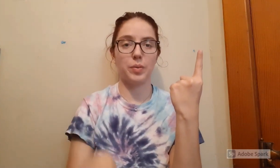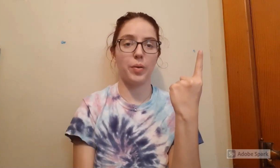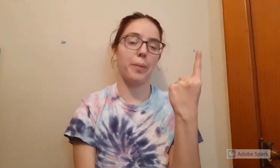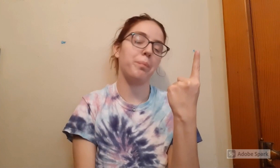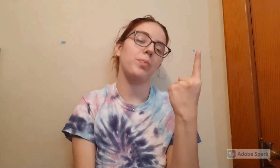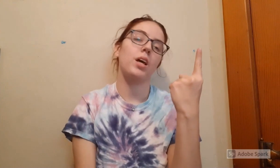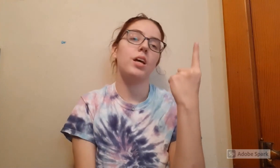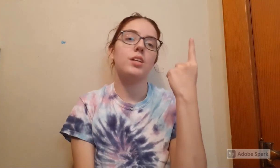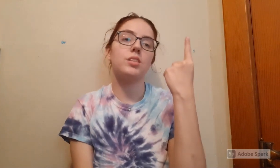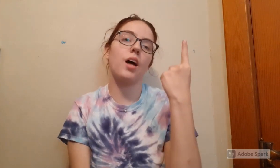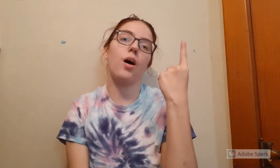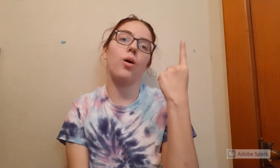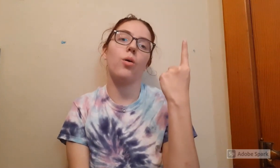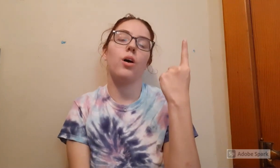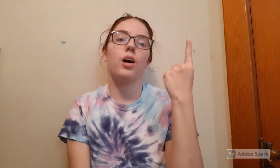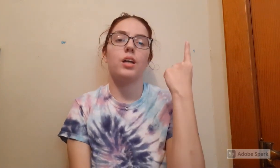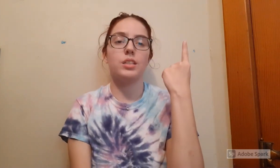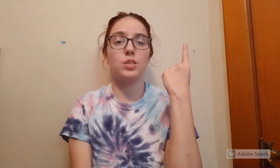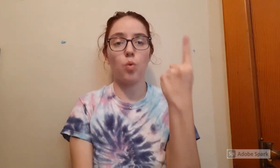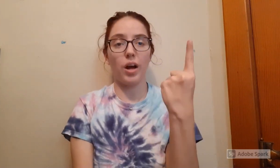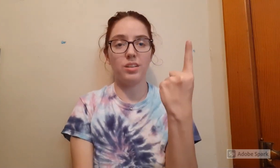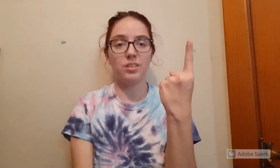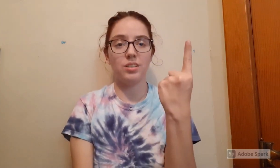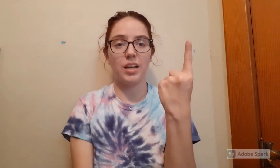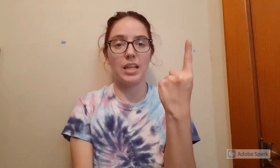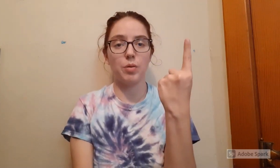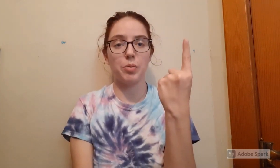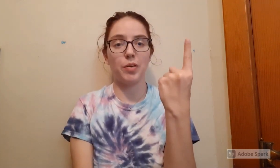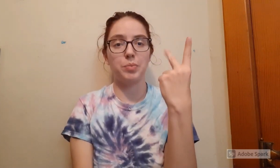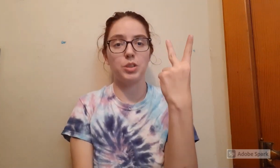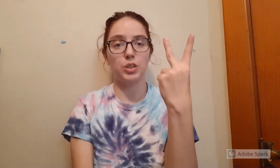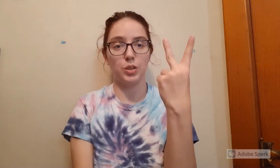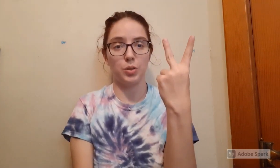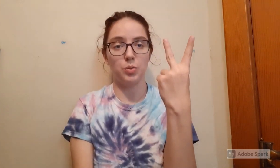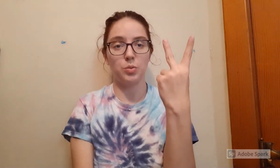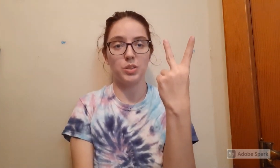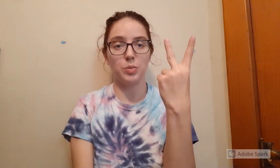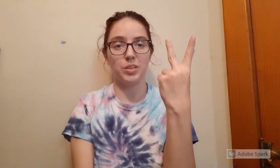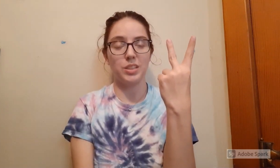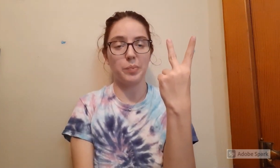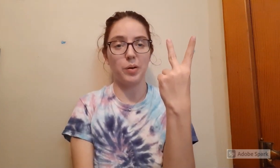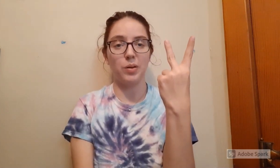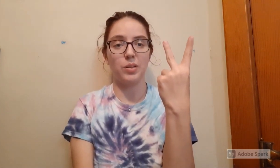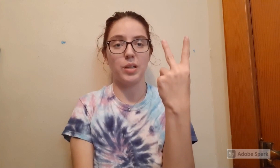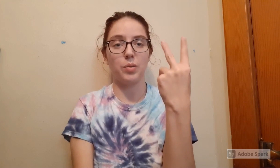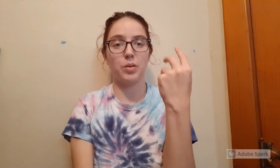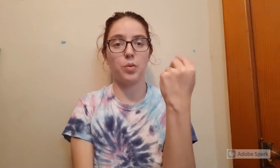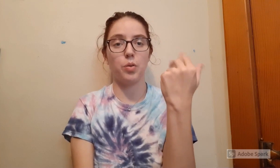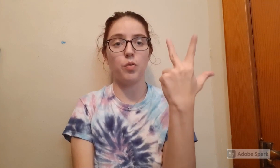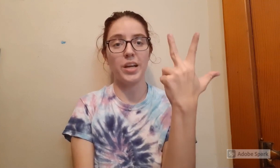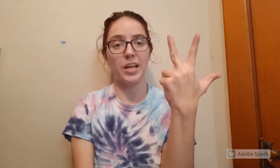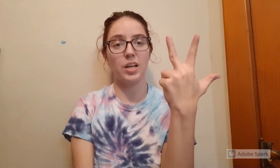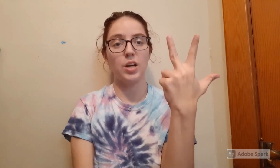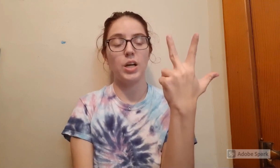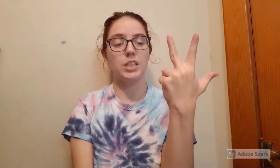why. So this is 1, and then we move up to 2, which is pretty simple. Then we do 3. Instead